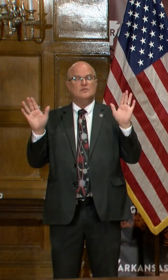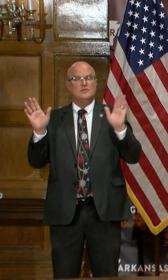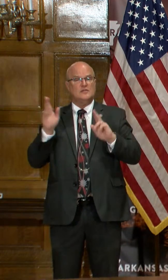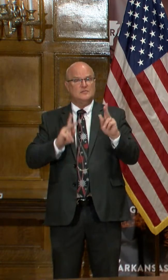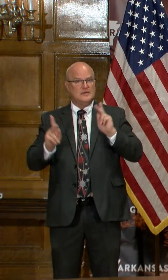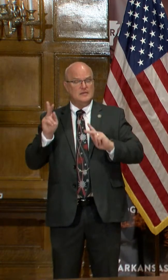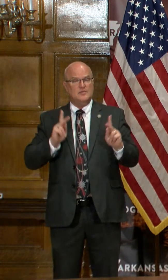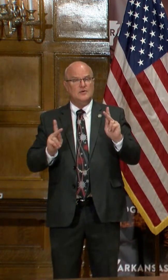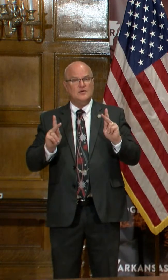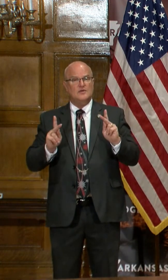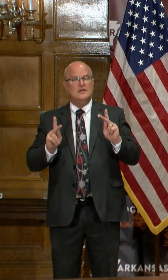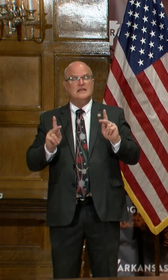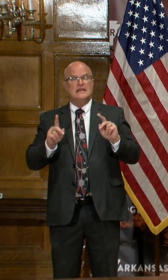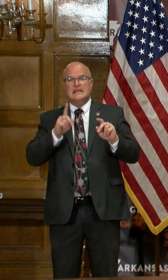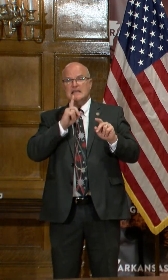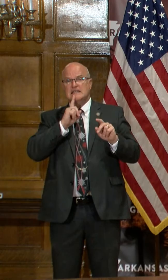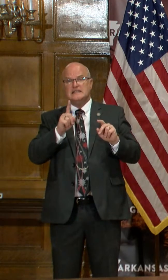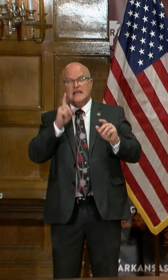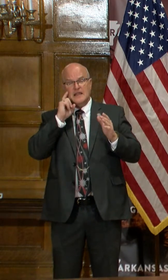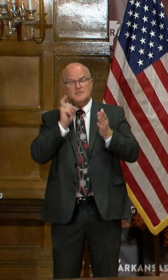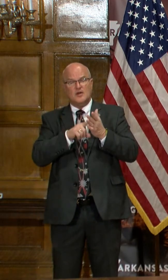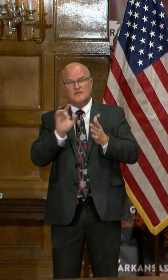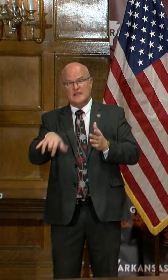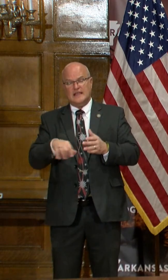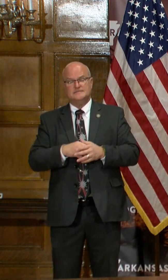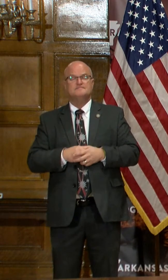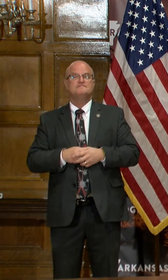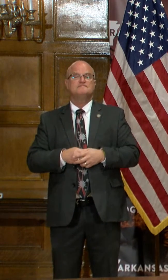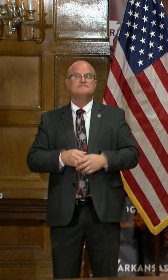general public? Kind of is that the marker for that?